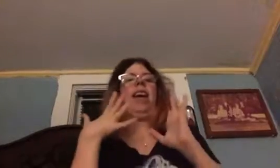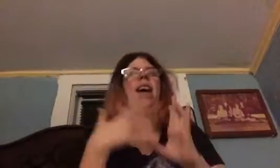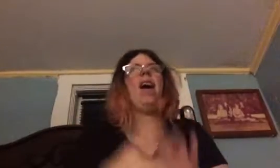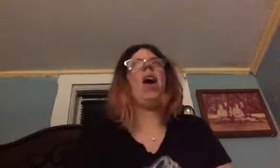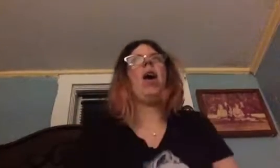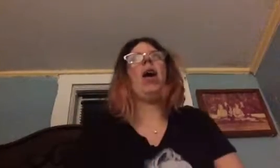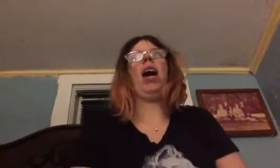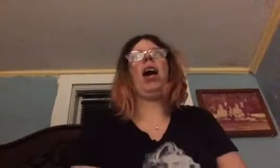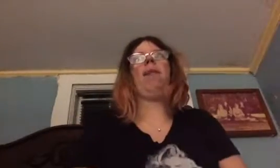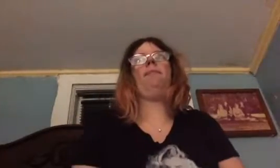it.